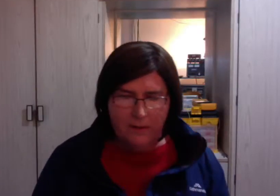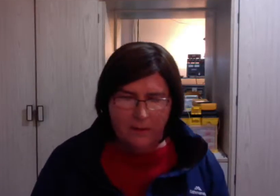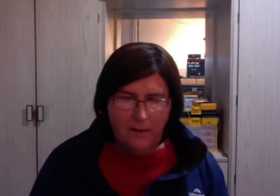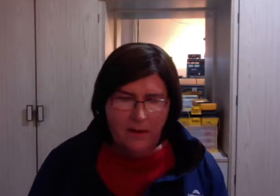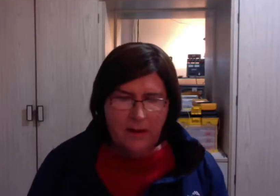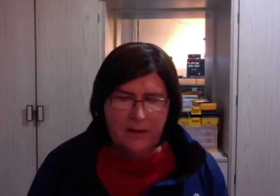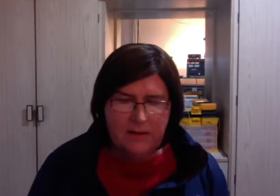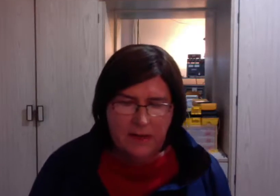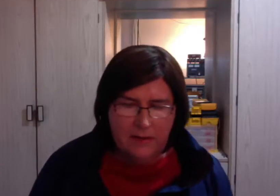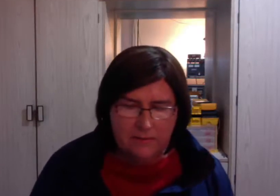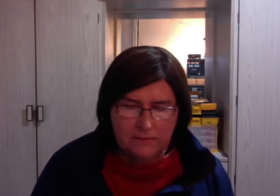And